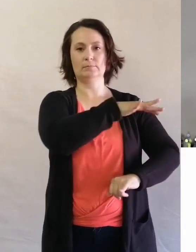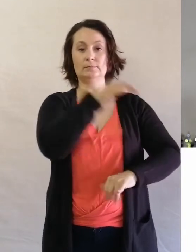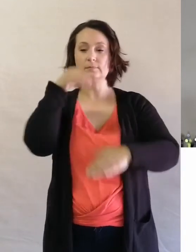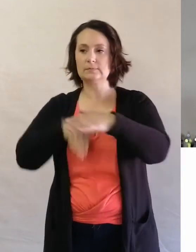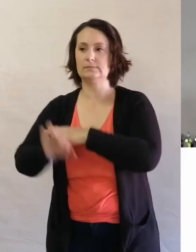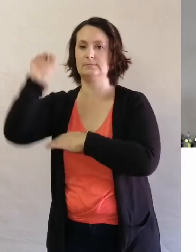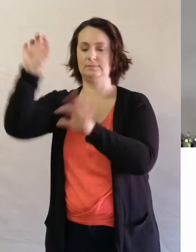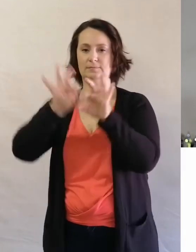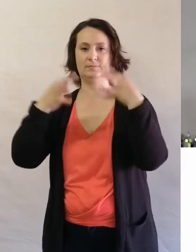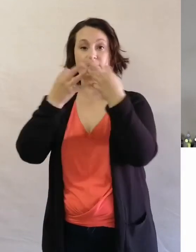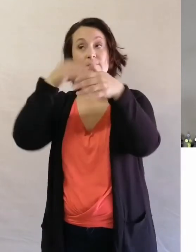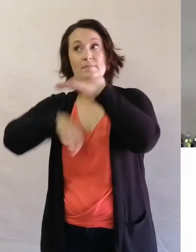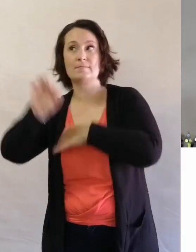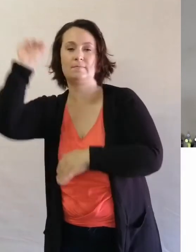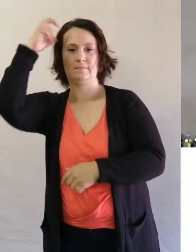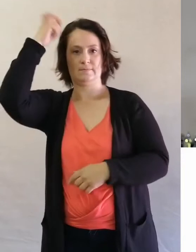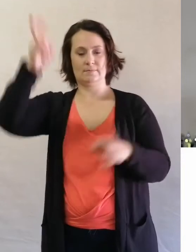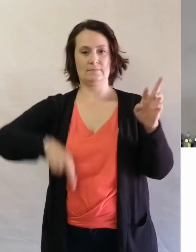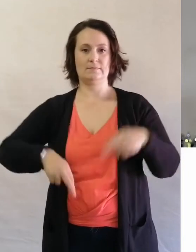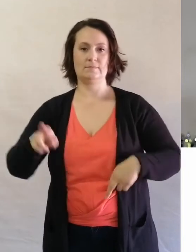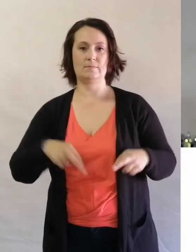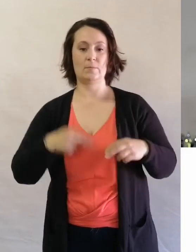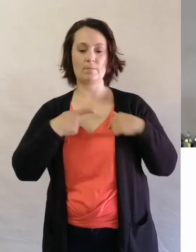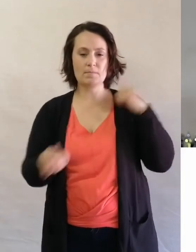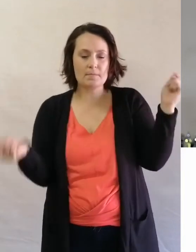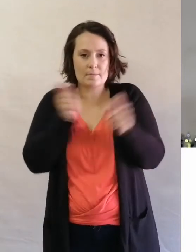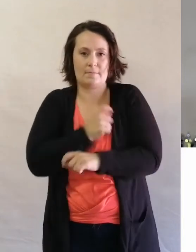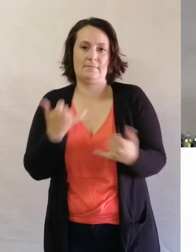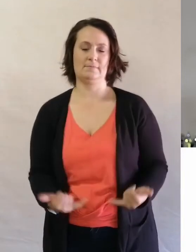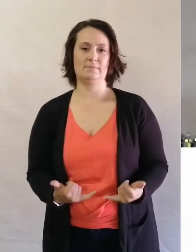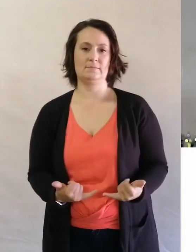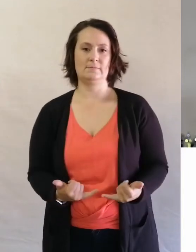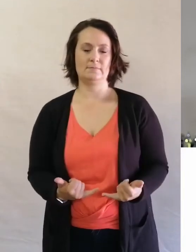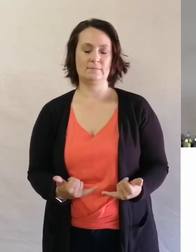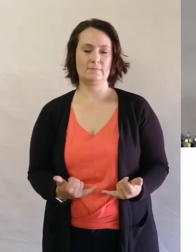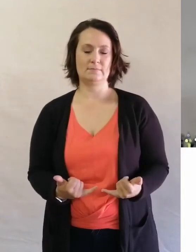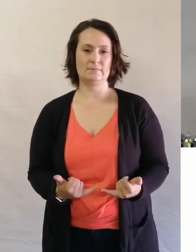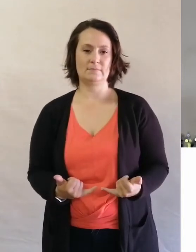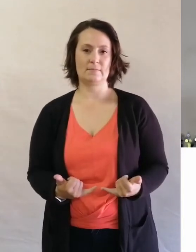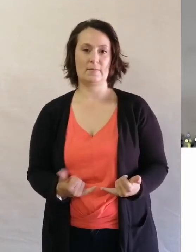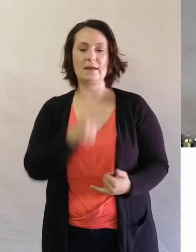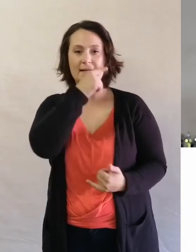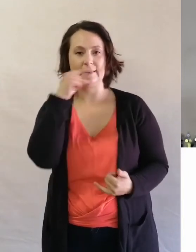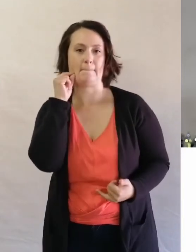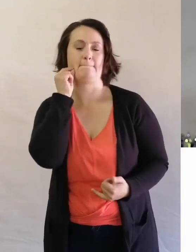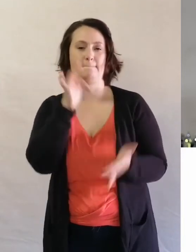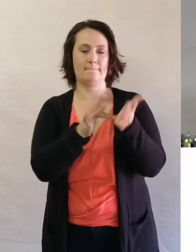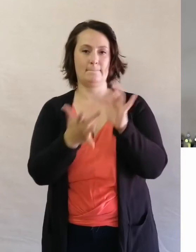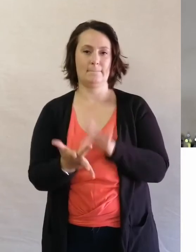into your kingdom. I ask you to transform me now in the name of Jesus.